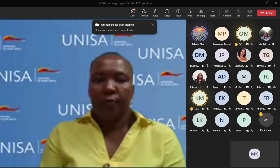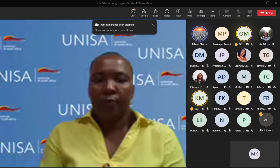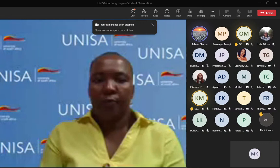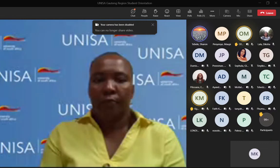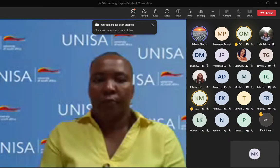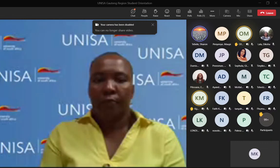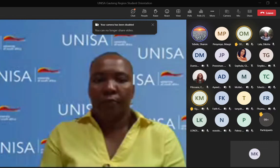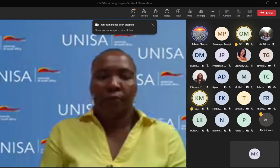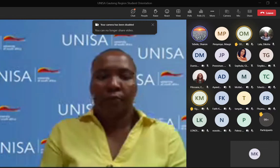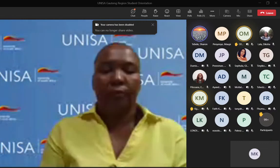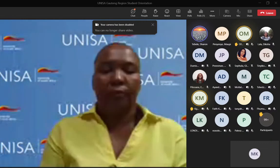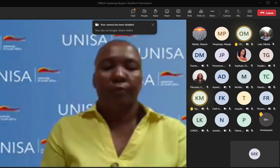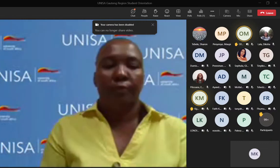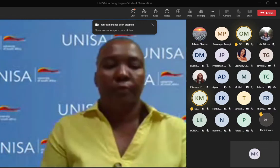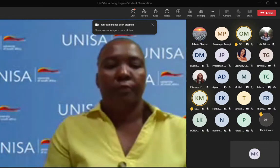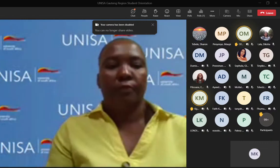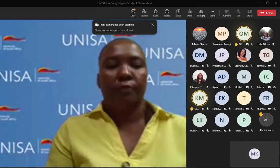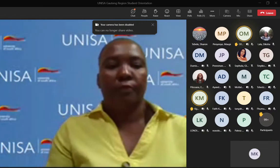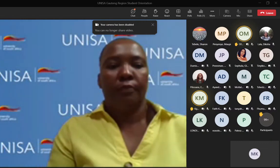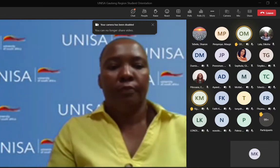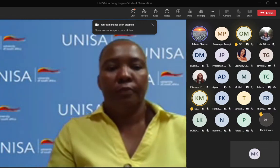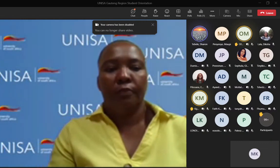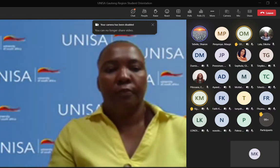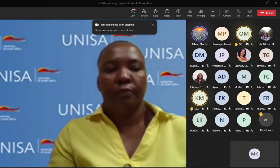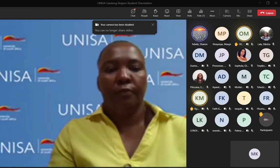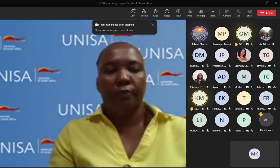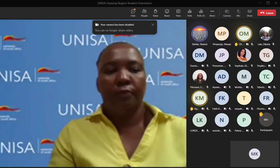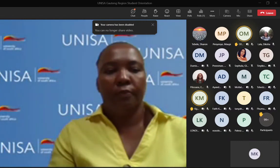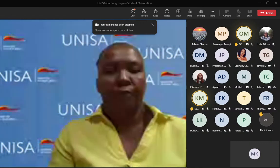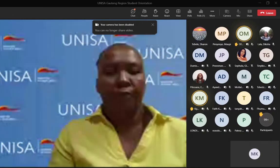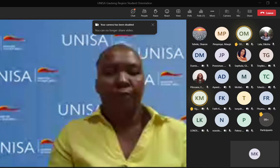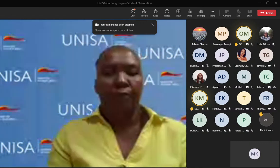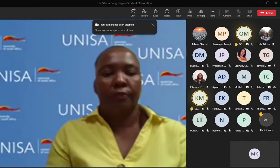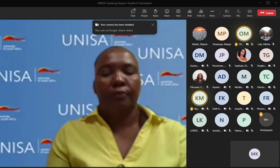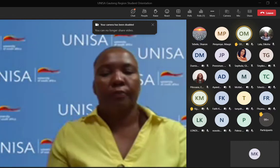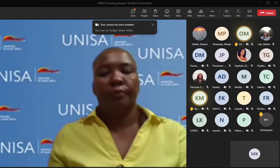Linda Christian mute